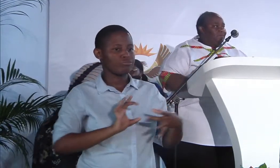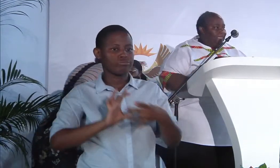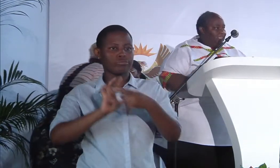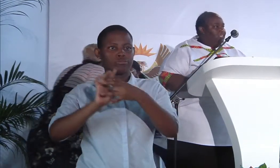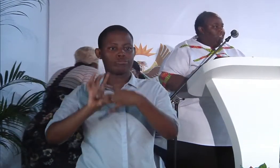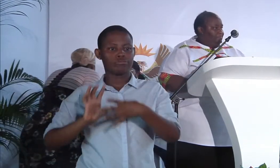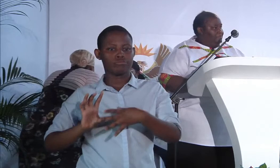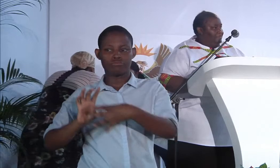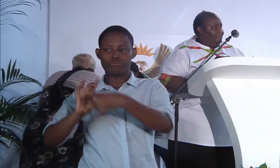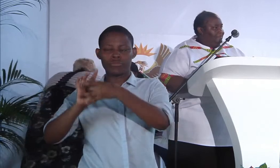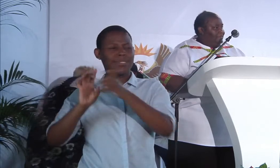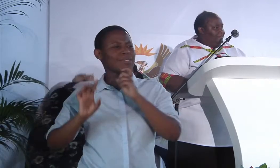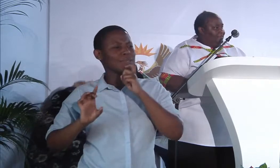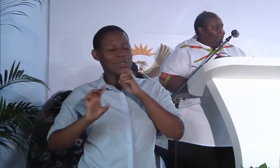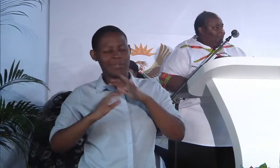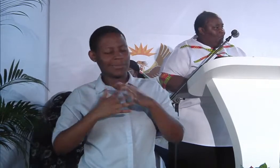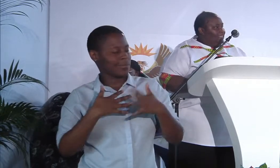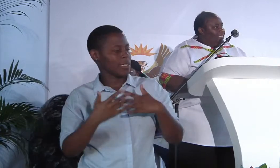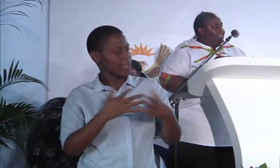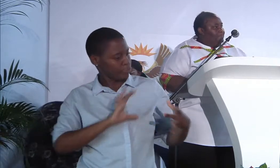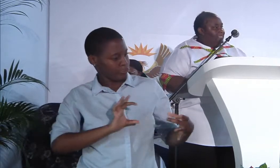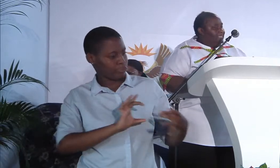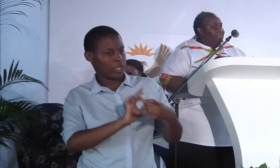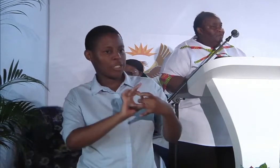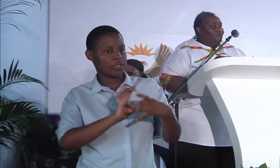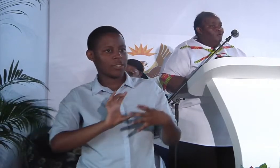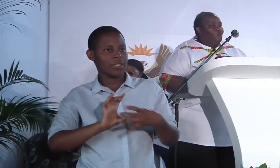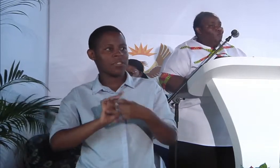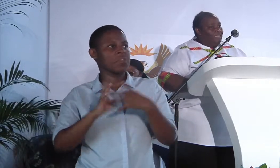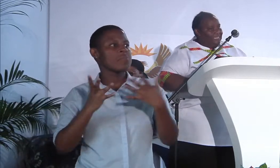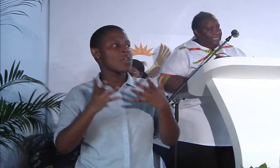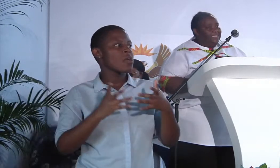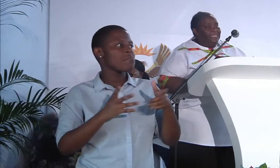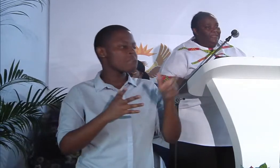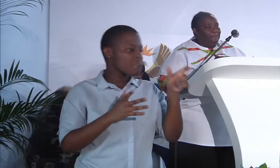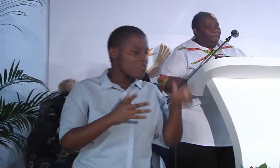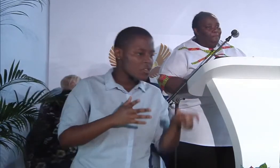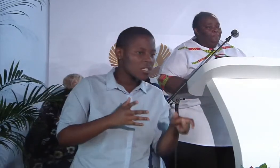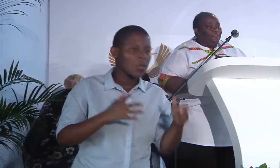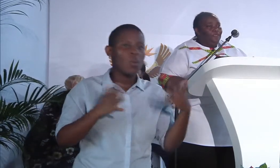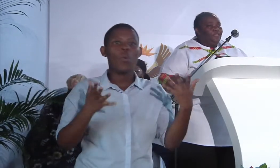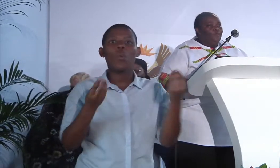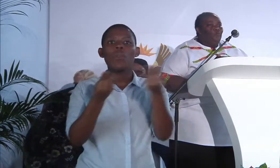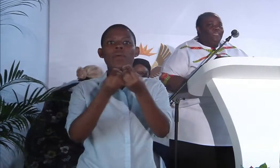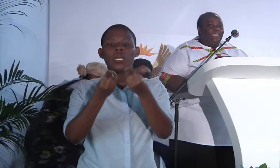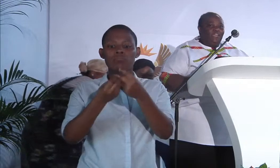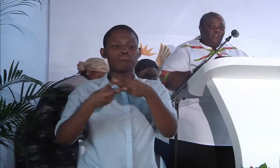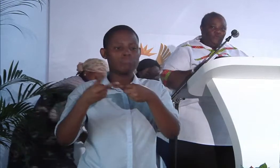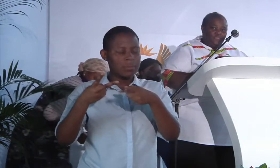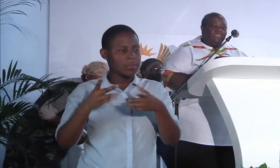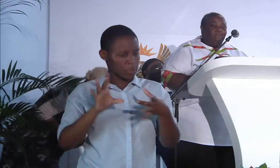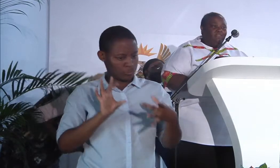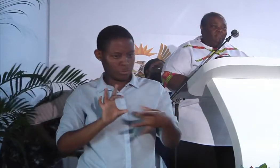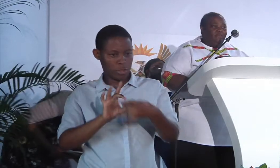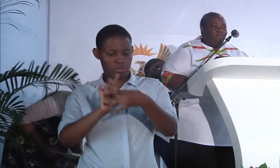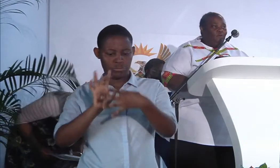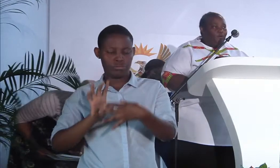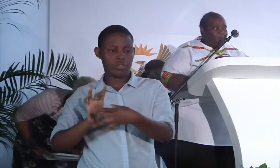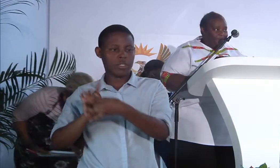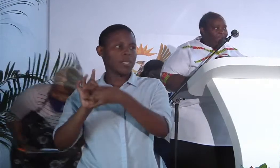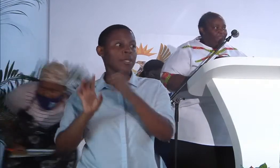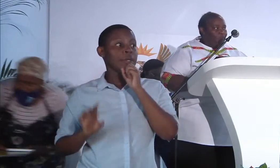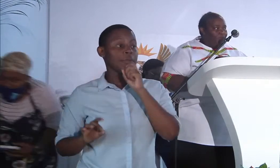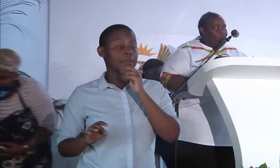a relationship. Whether it's a person or whether it's a thing. We can use something for